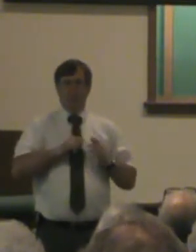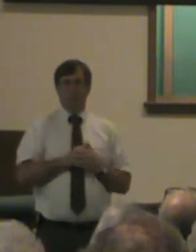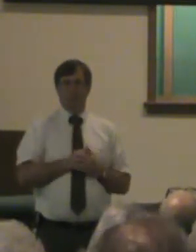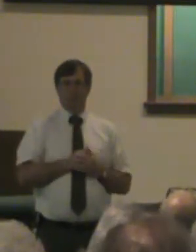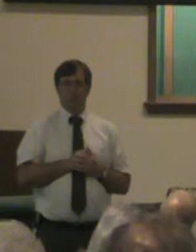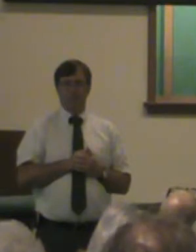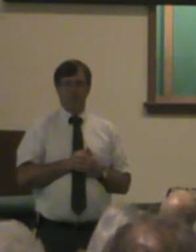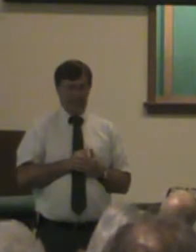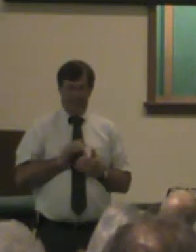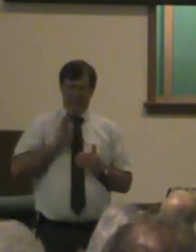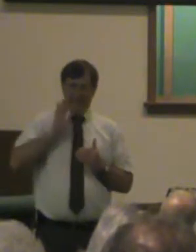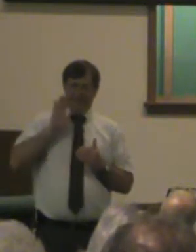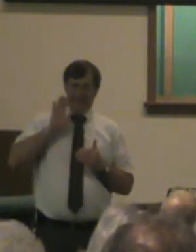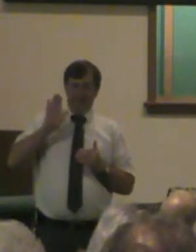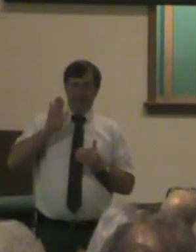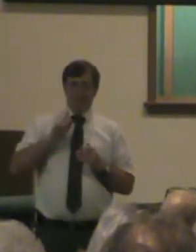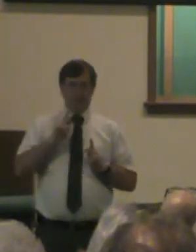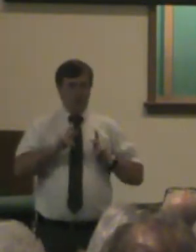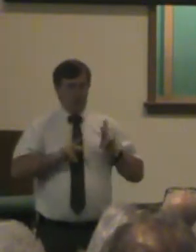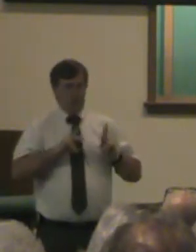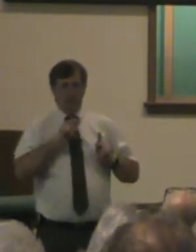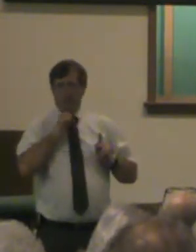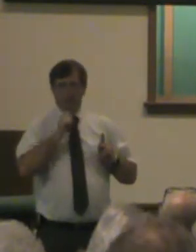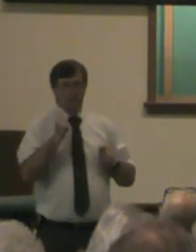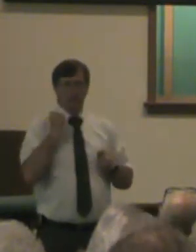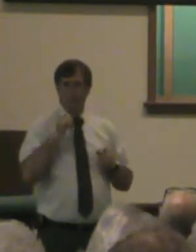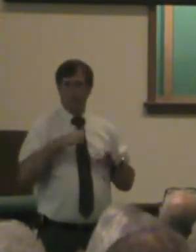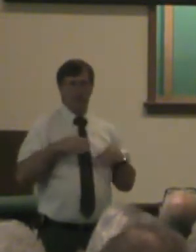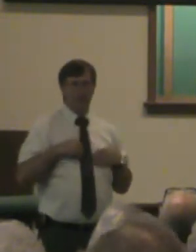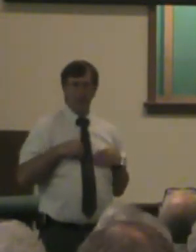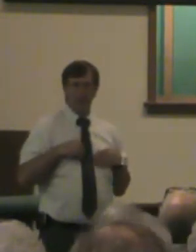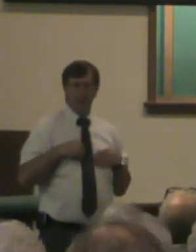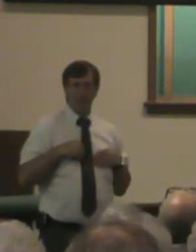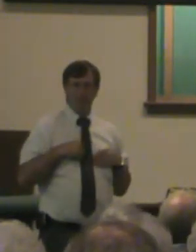And his own did not receive him.